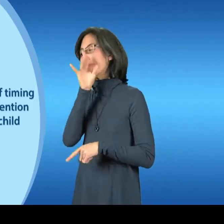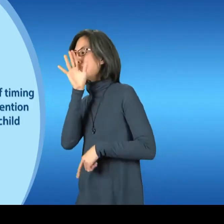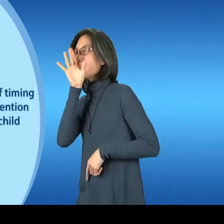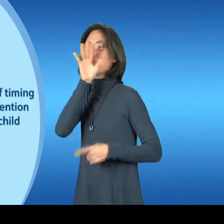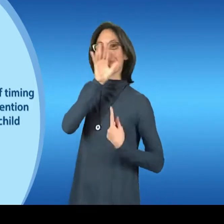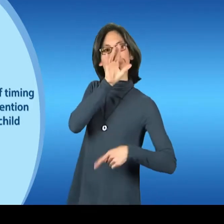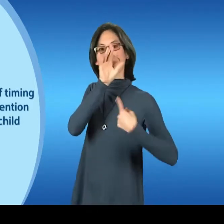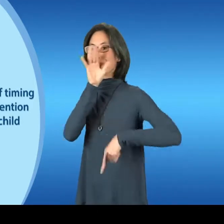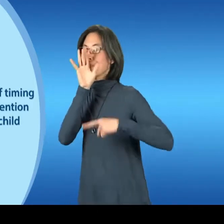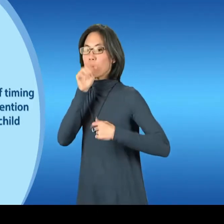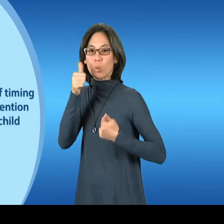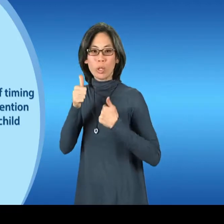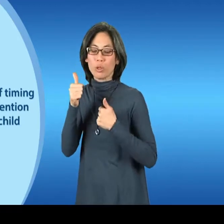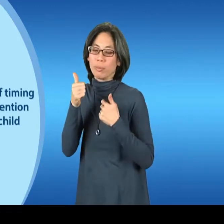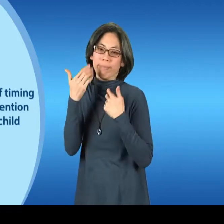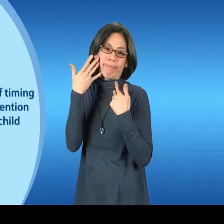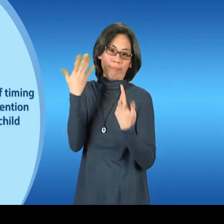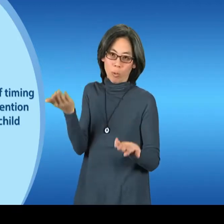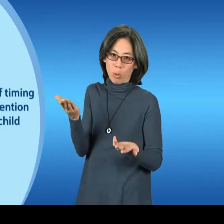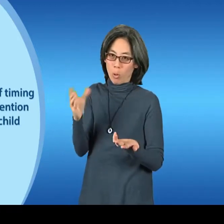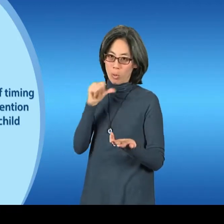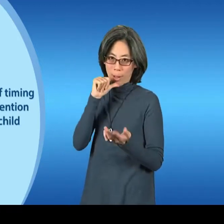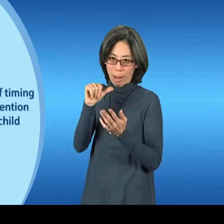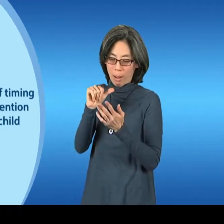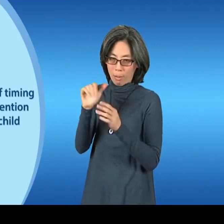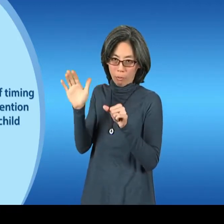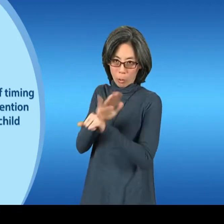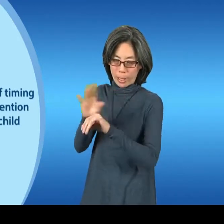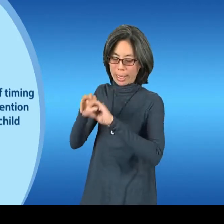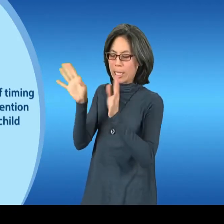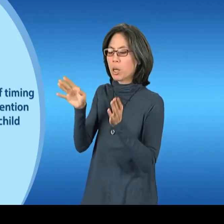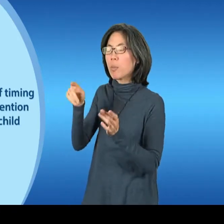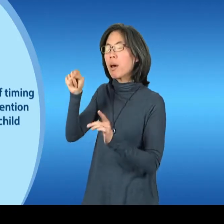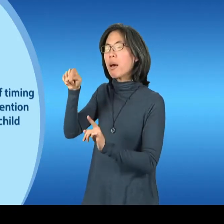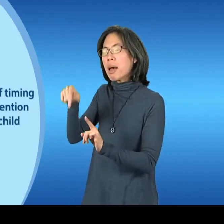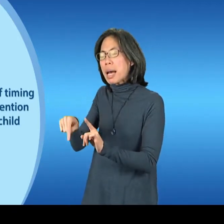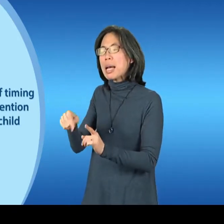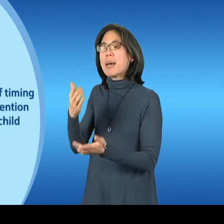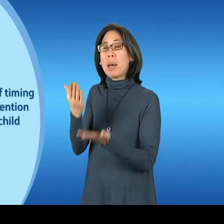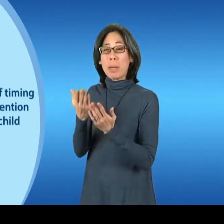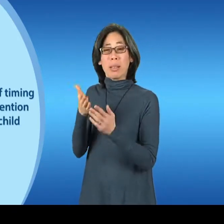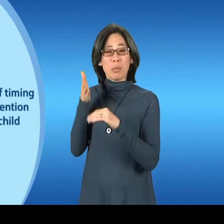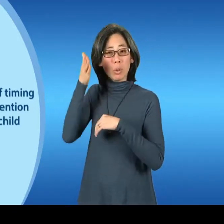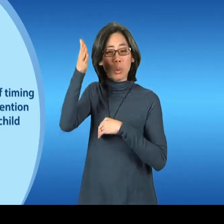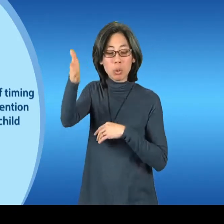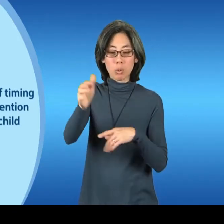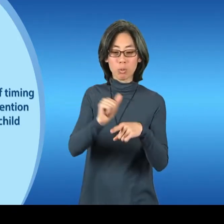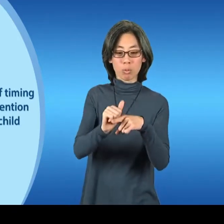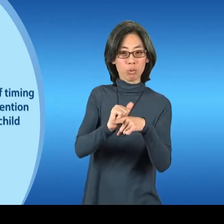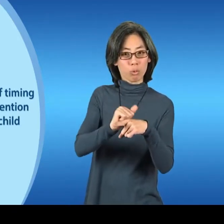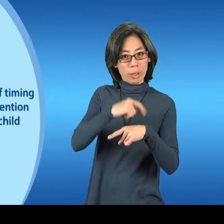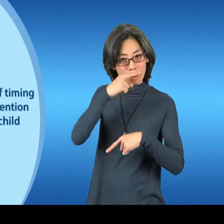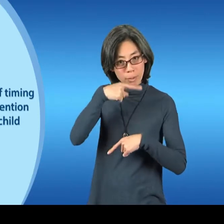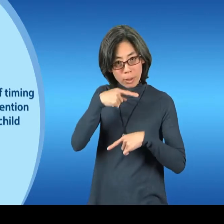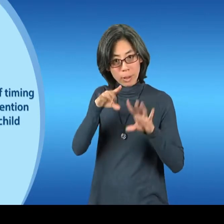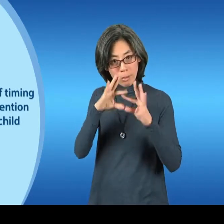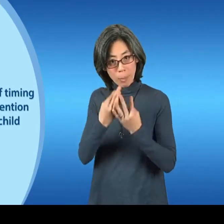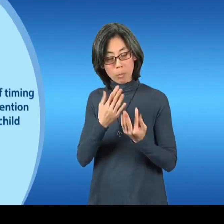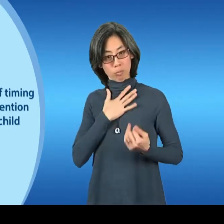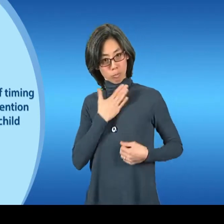signing. It's not exactly clear from those studies. But in the future, training of hearing parents